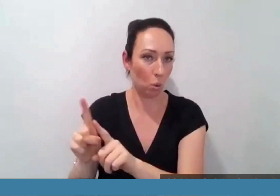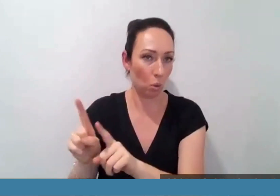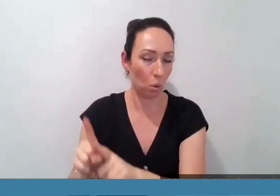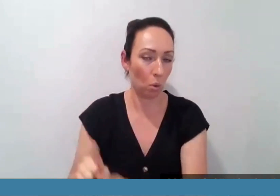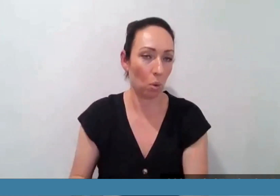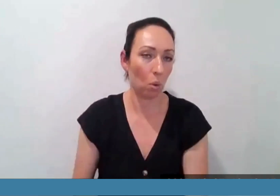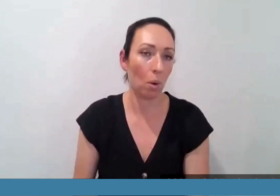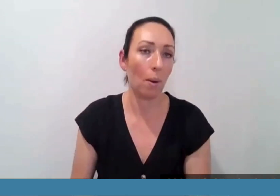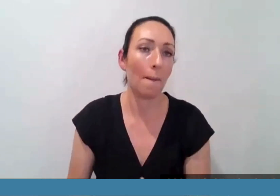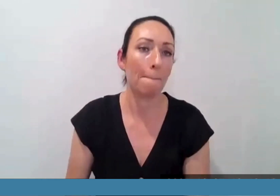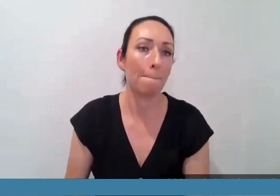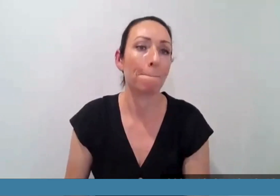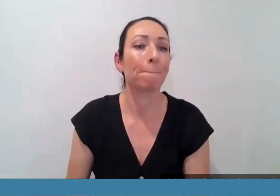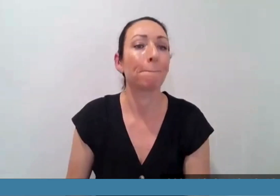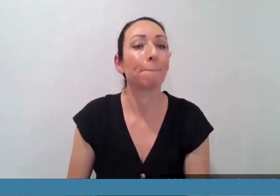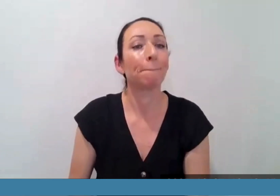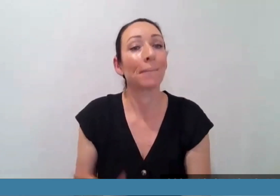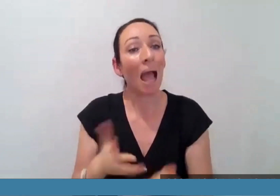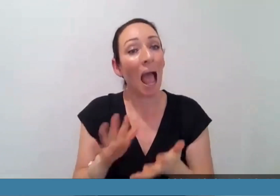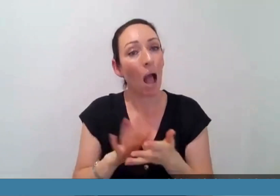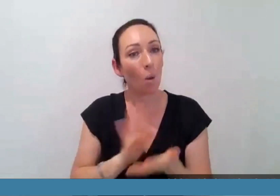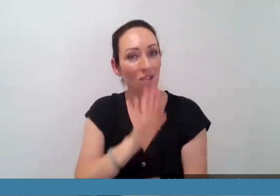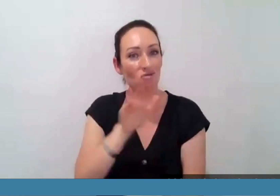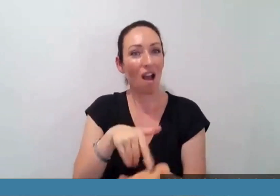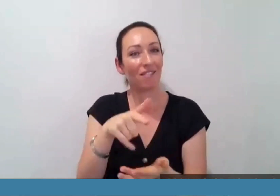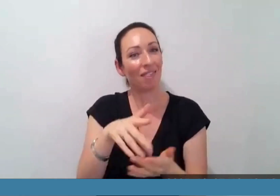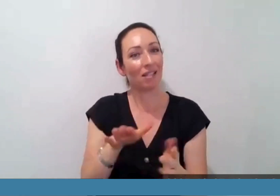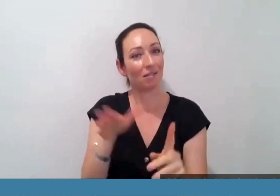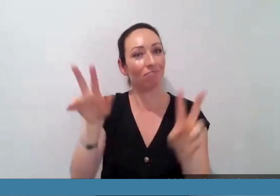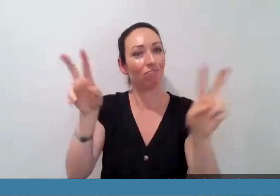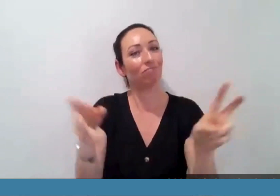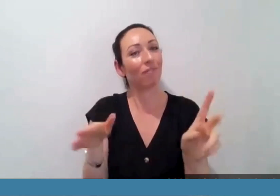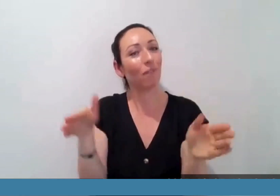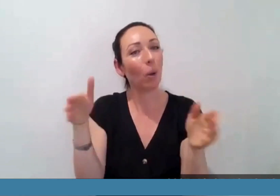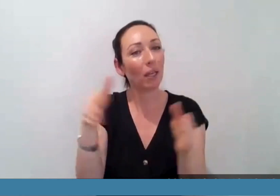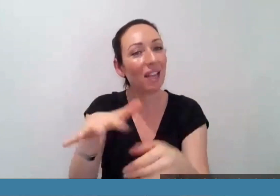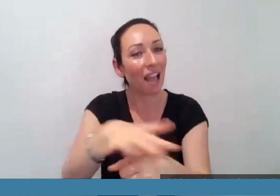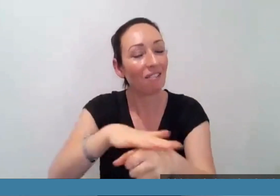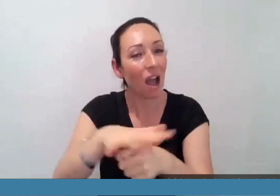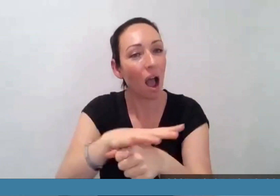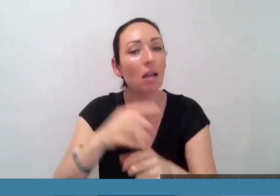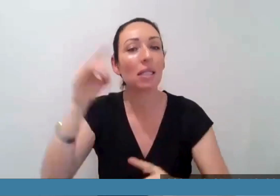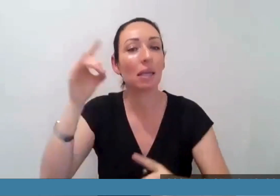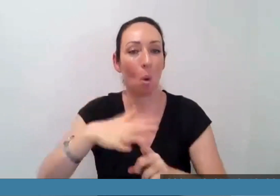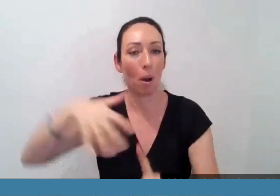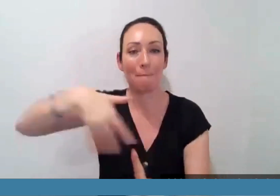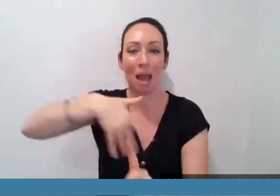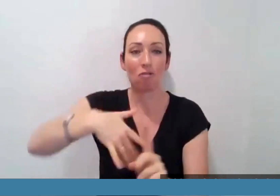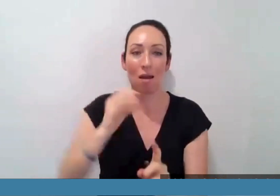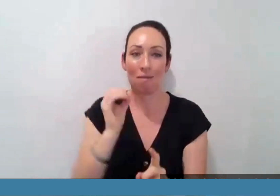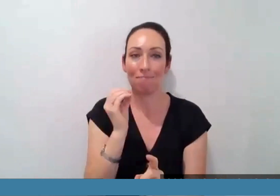How we arrived at this topic and focus is important background for those considering applying.